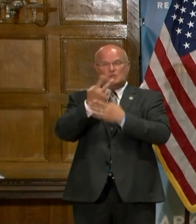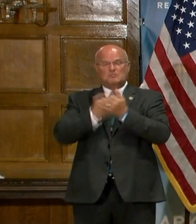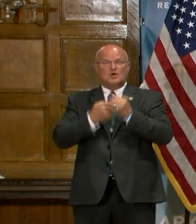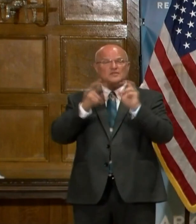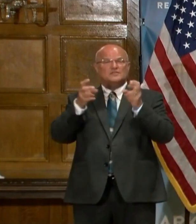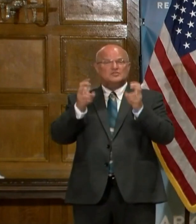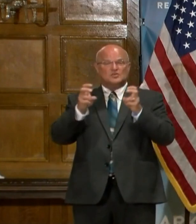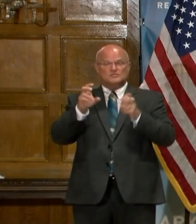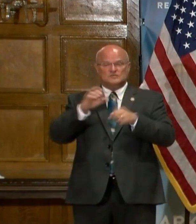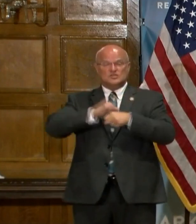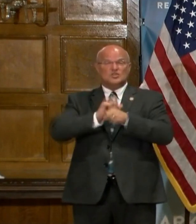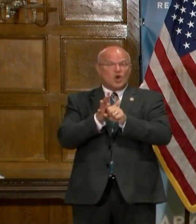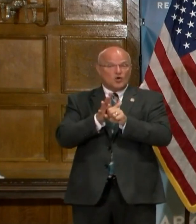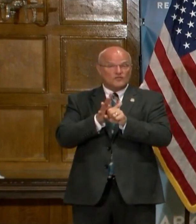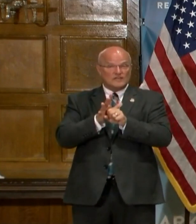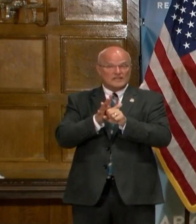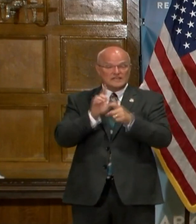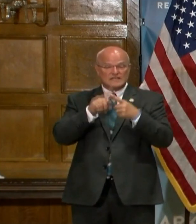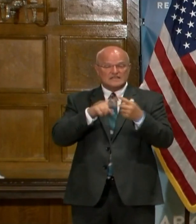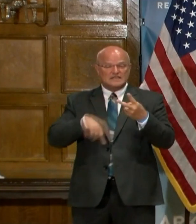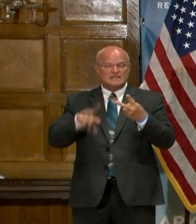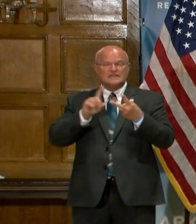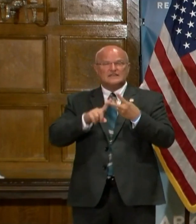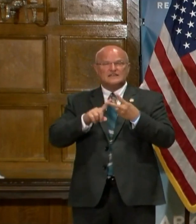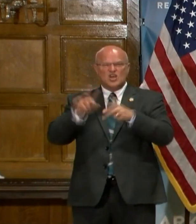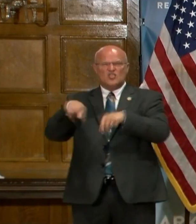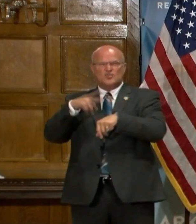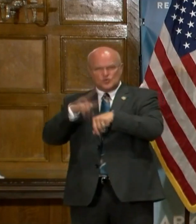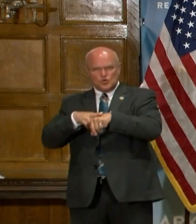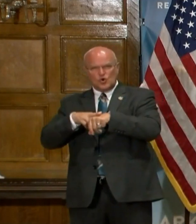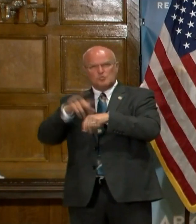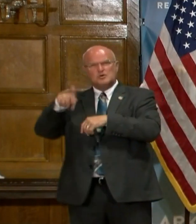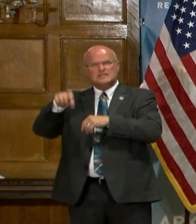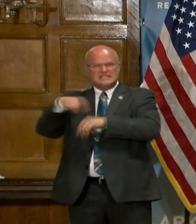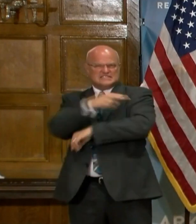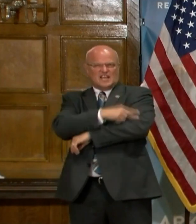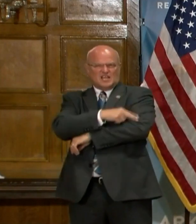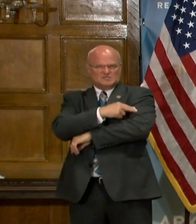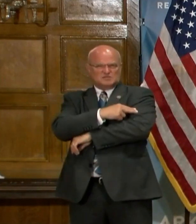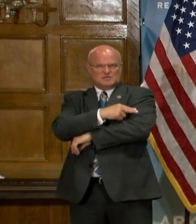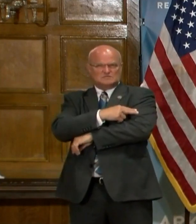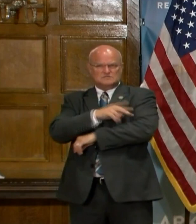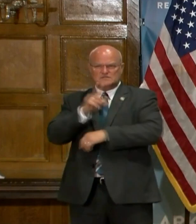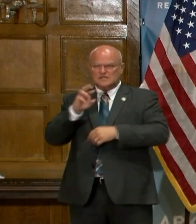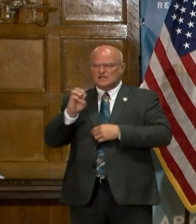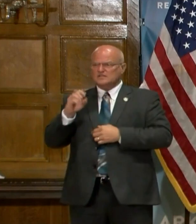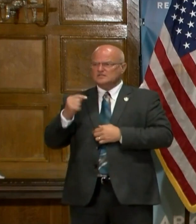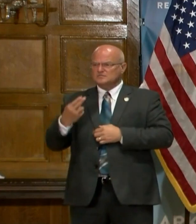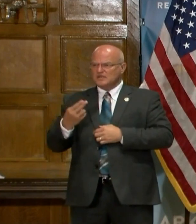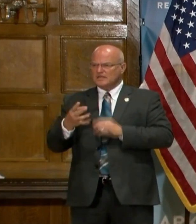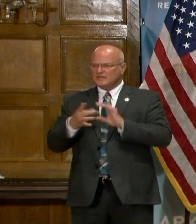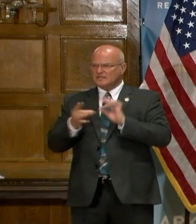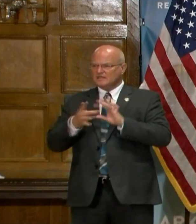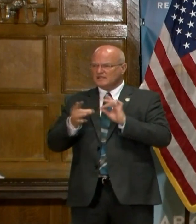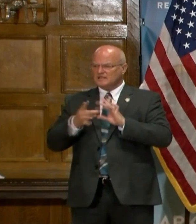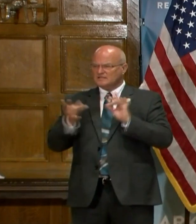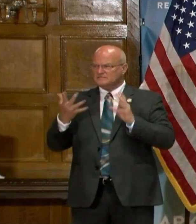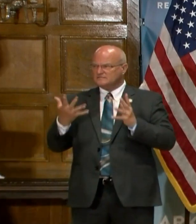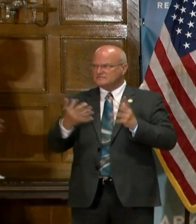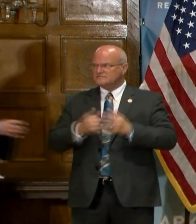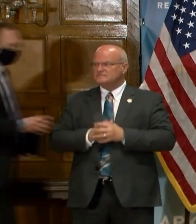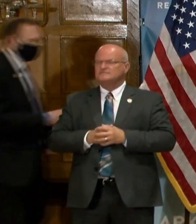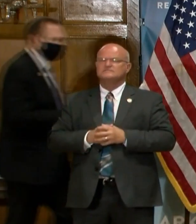in terms of COVID, but also in terms of the normal needs of the hospital. Dr. Smith, do you want to get a final word there?